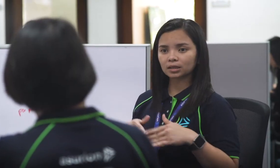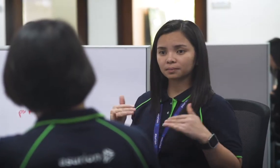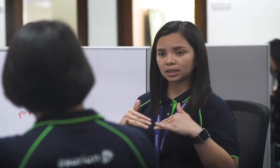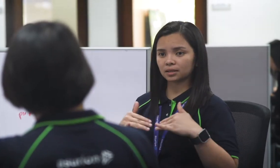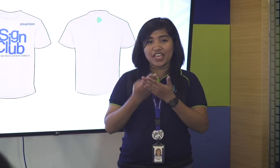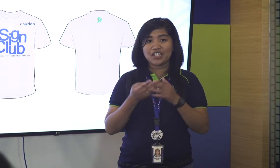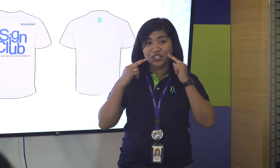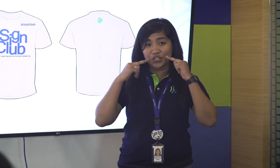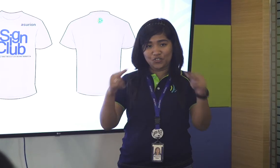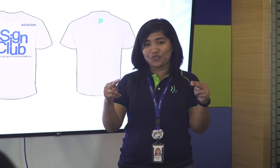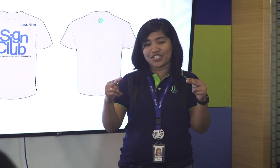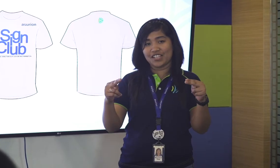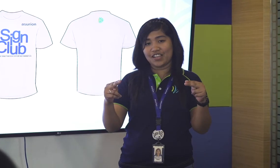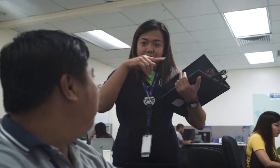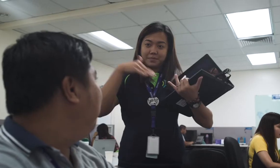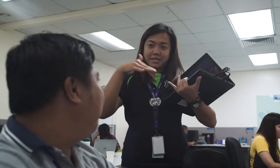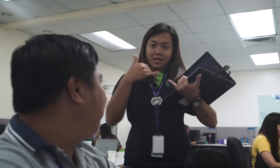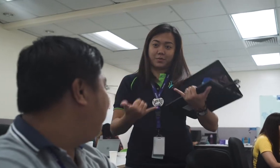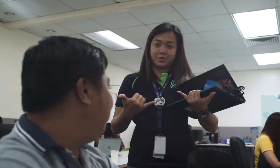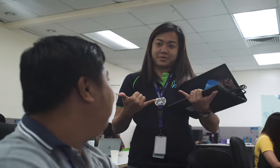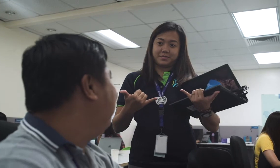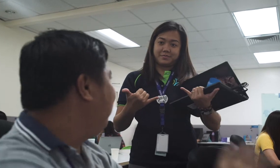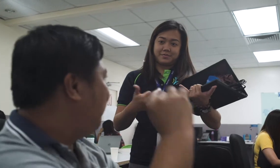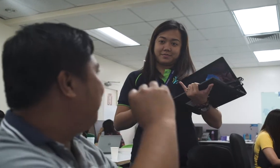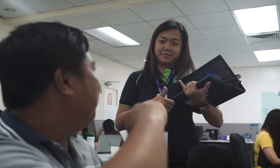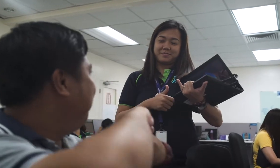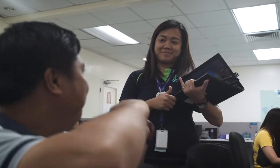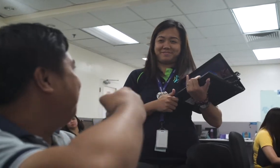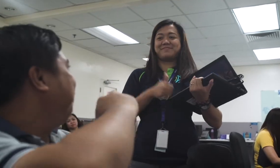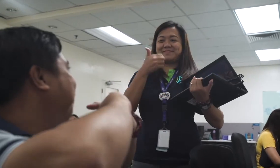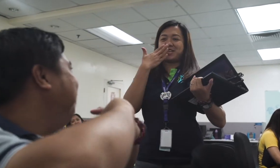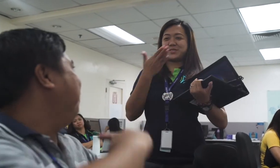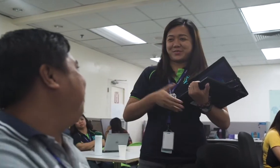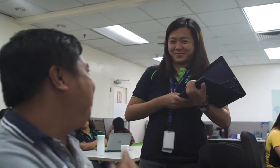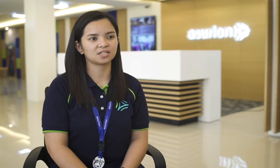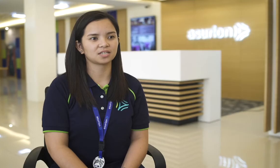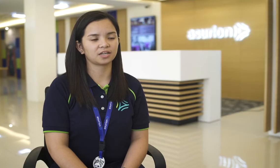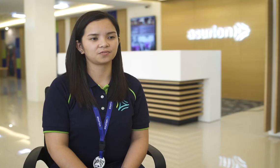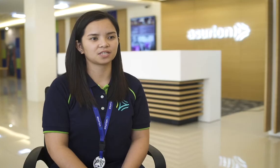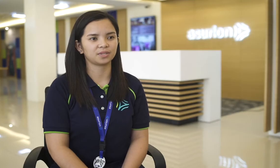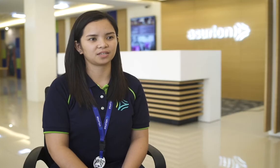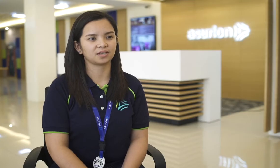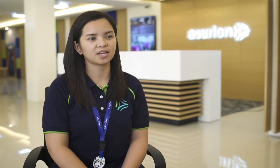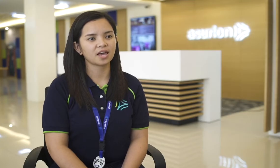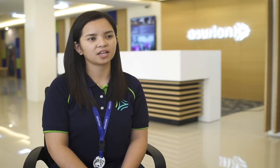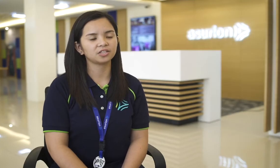language so that they can communicate without hesitation with persons with this kind of disability. And